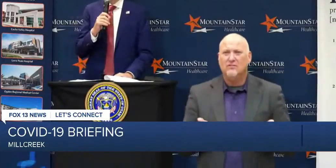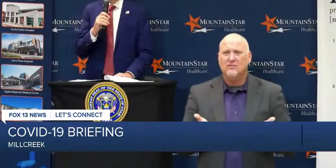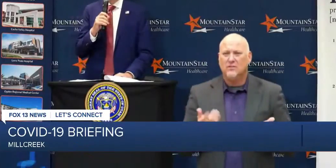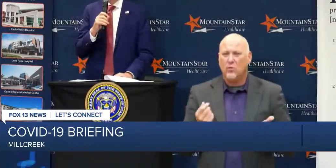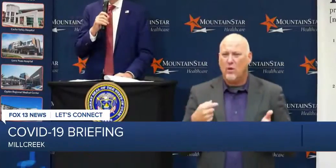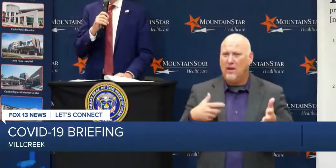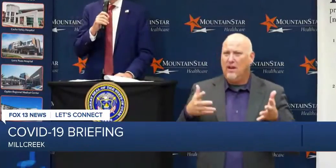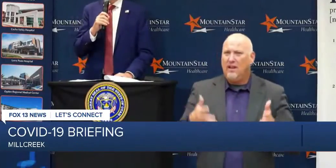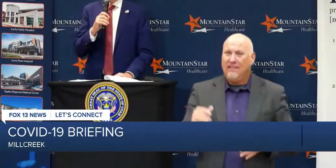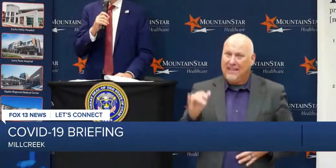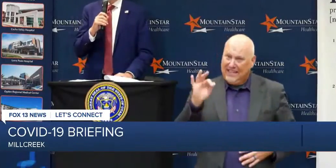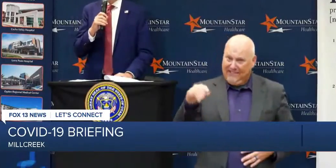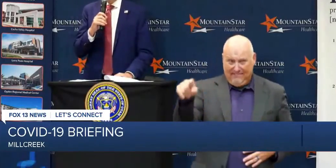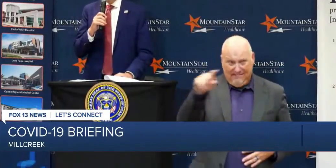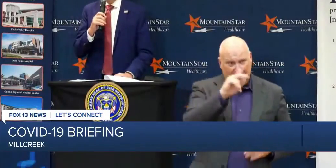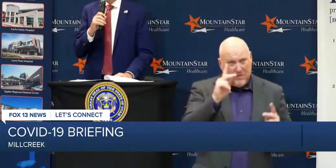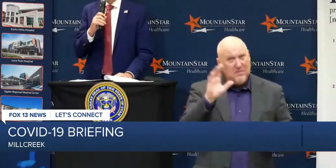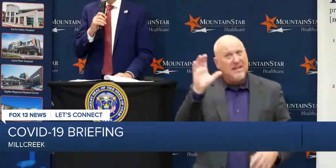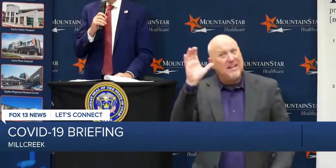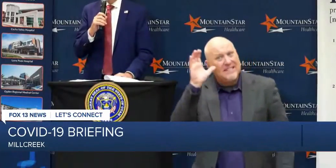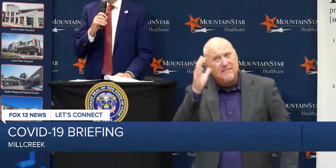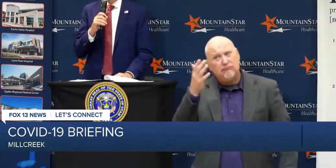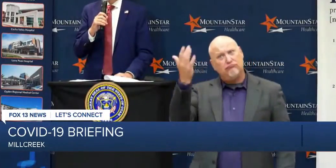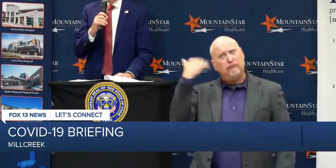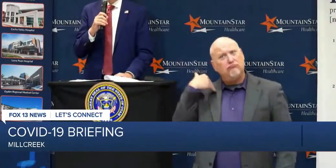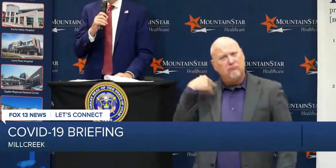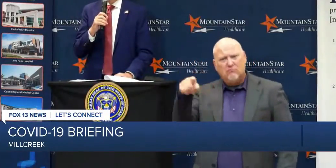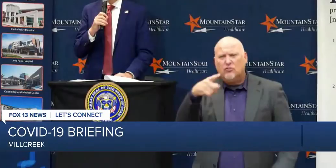And I understand that. Certainly,